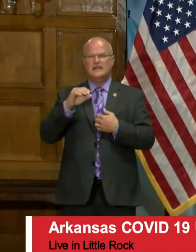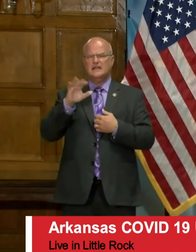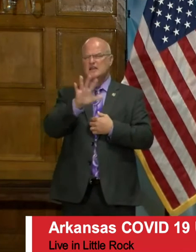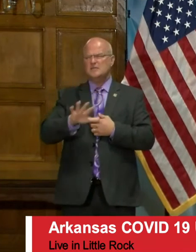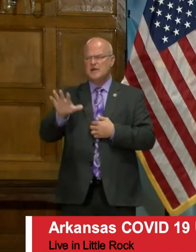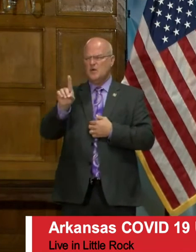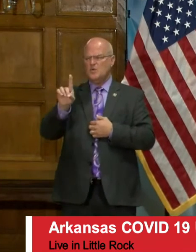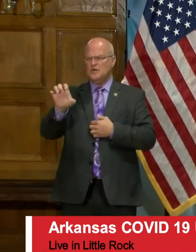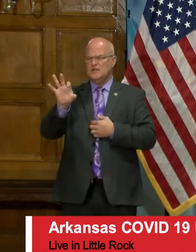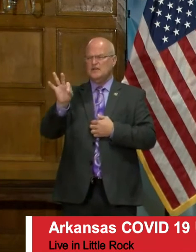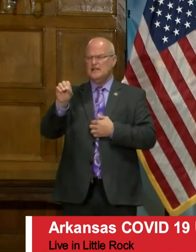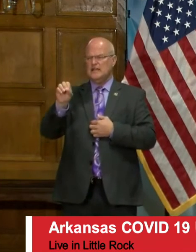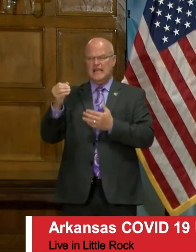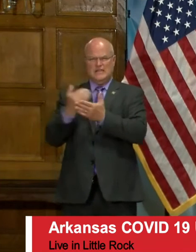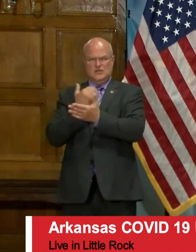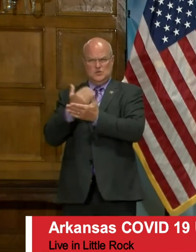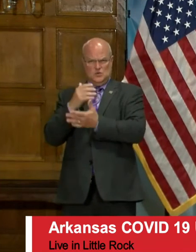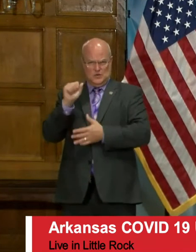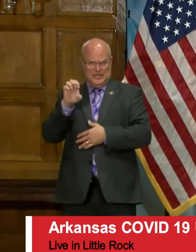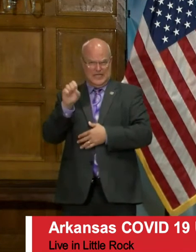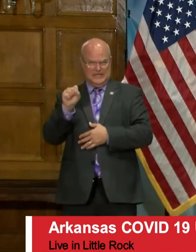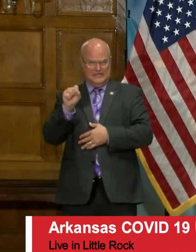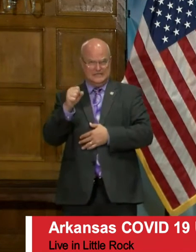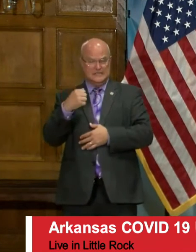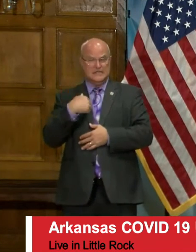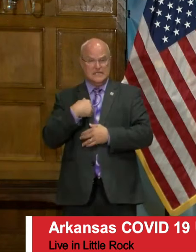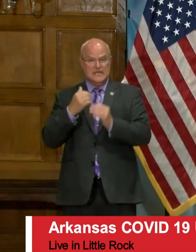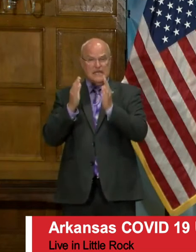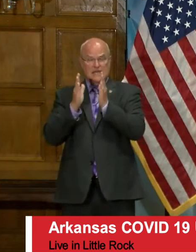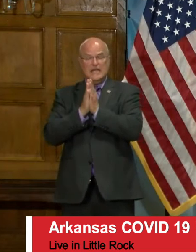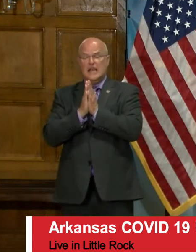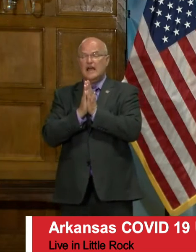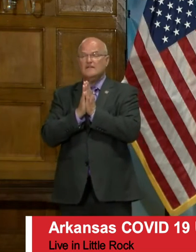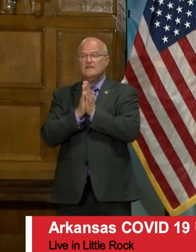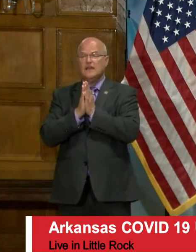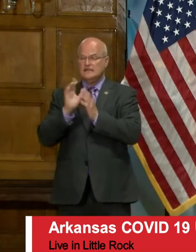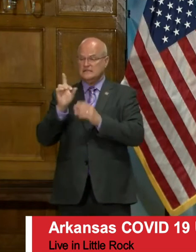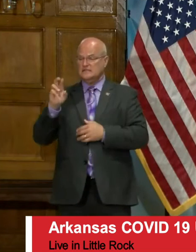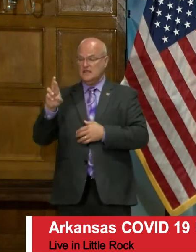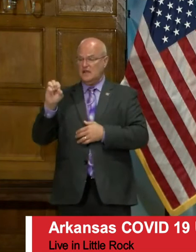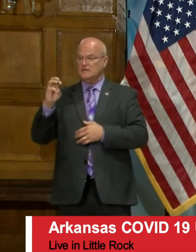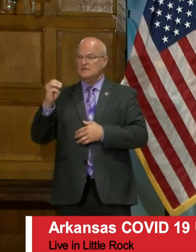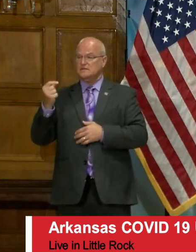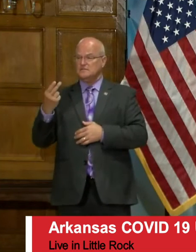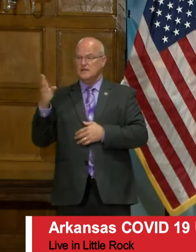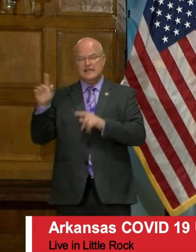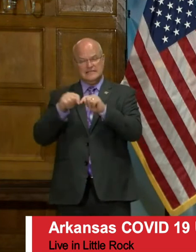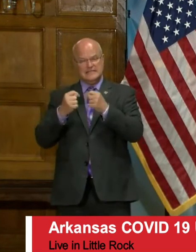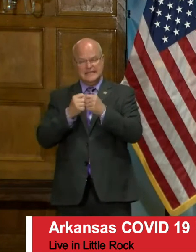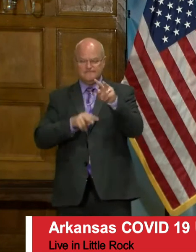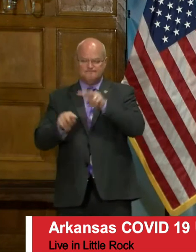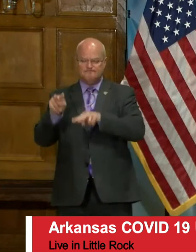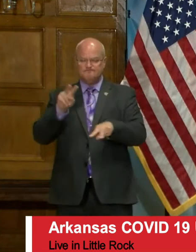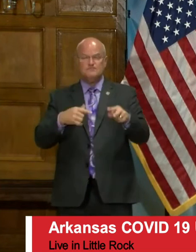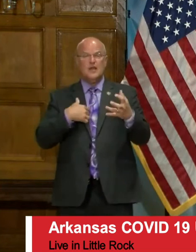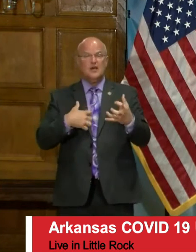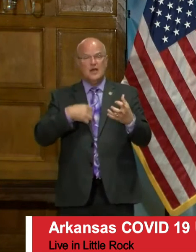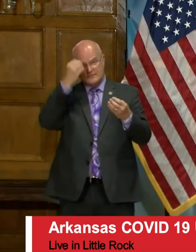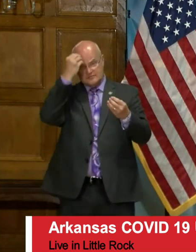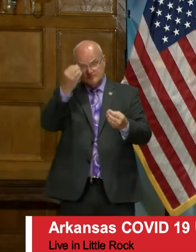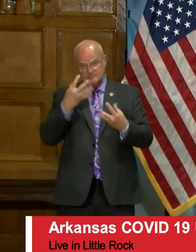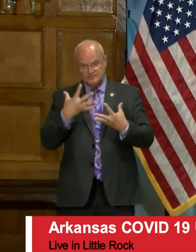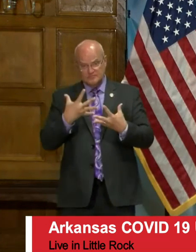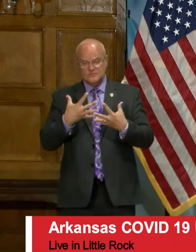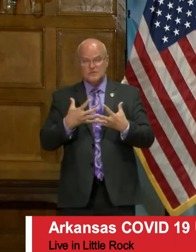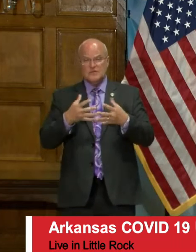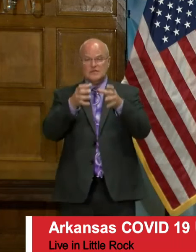about 190 new cases. I've asked, and Dr. Smith's team has looked at that. I want to have a report tomorrow